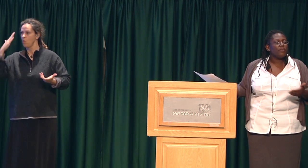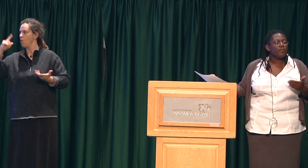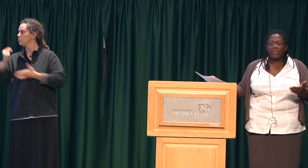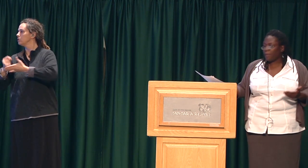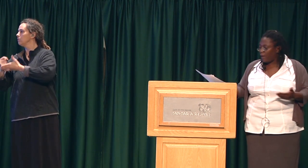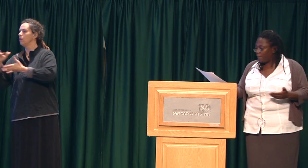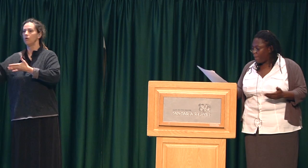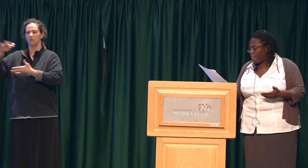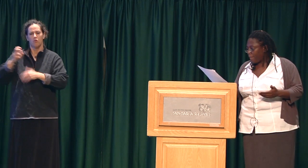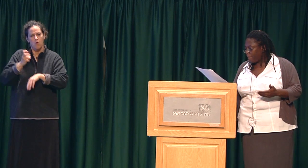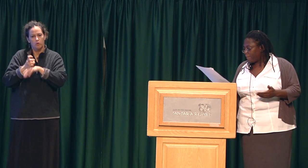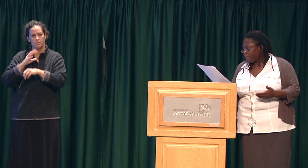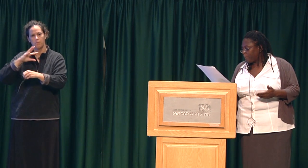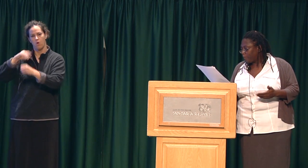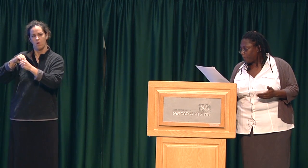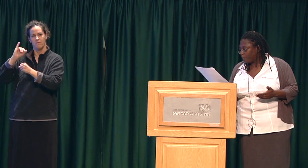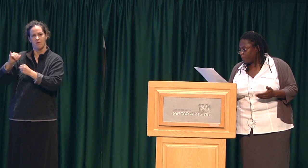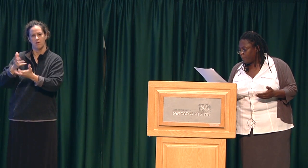it's hard to participate.